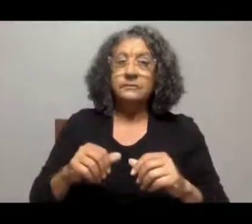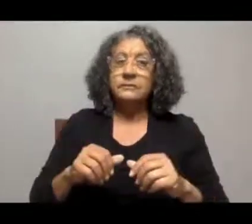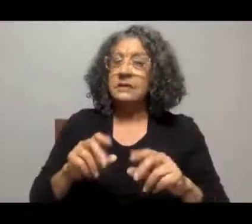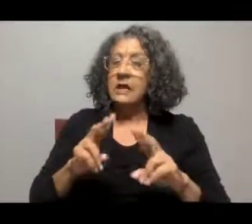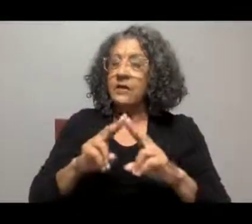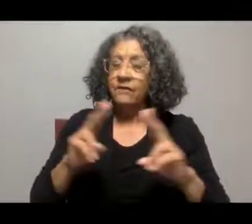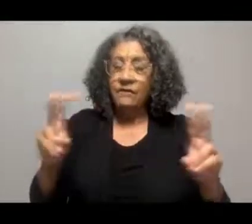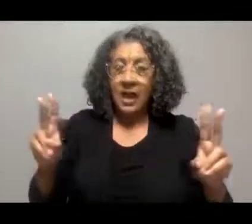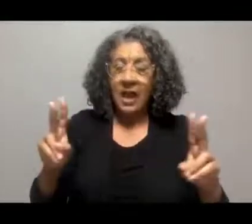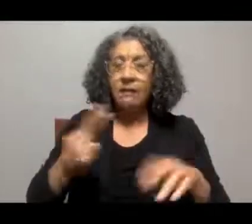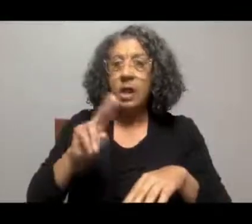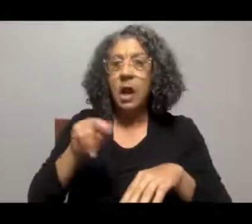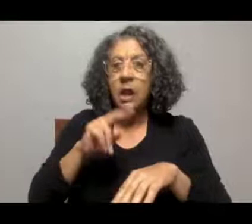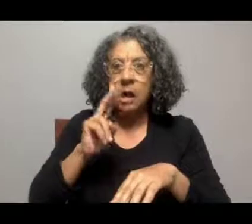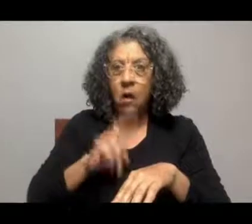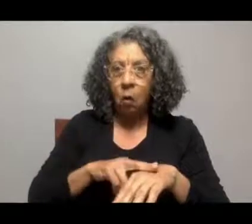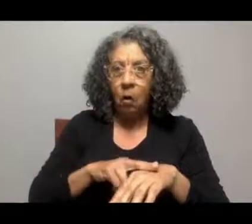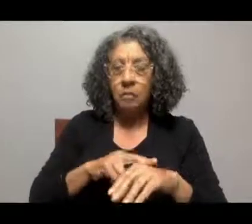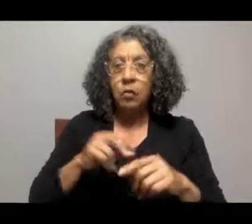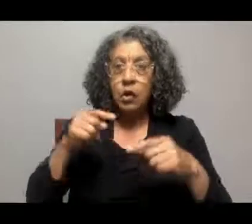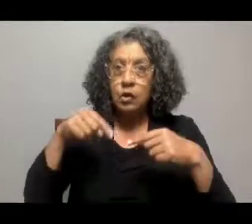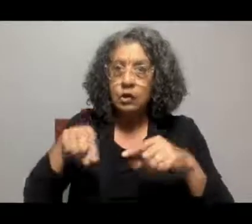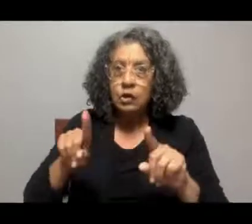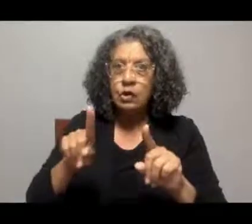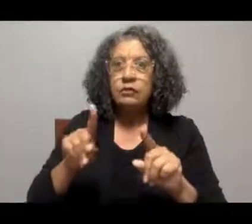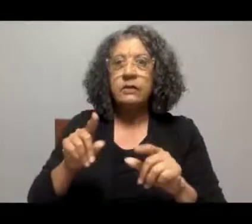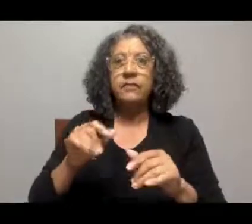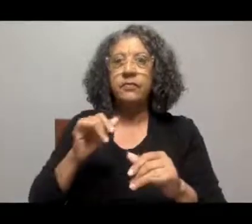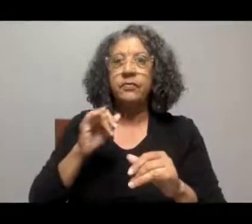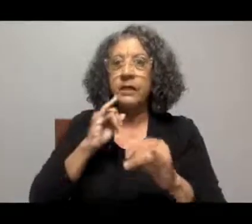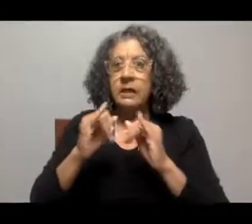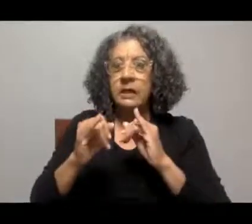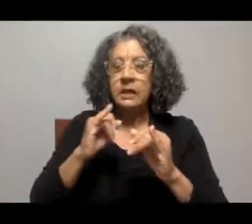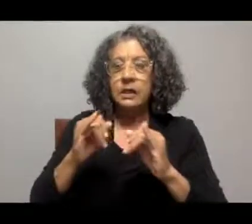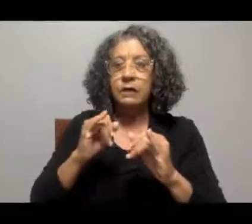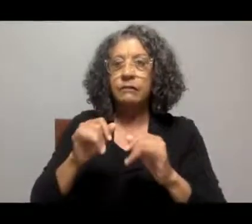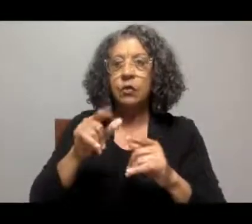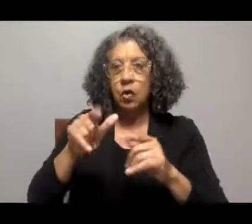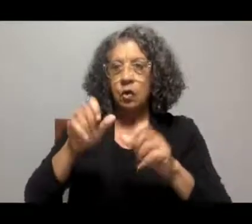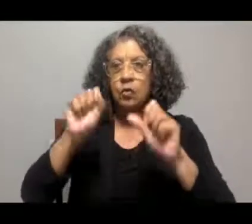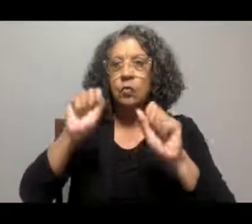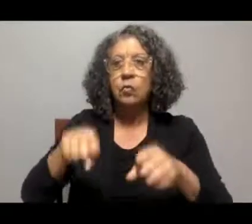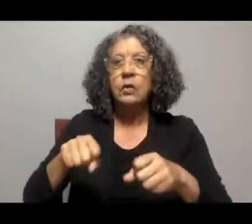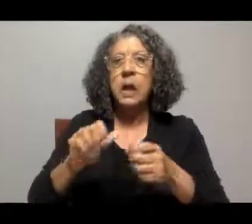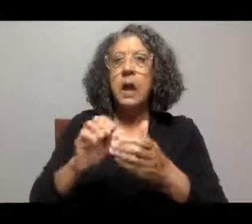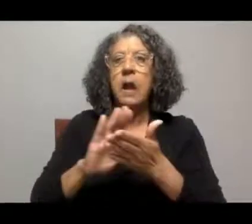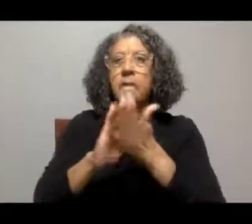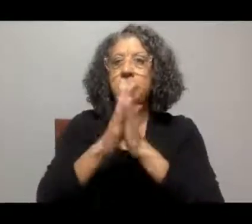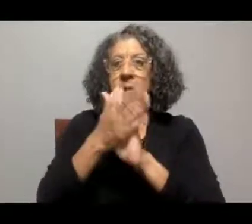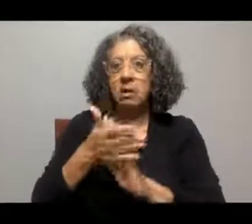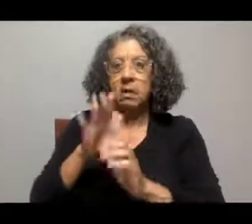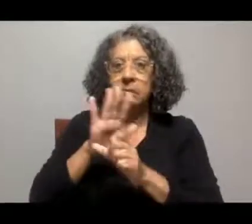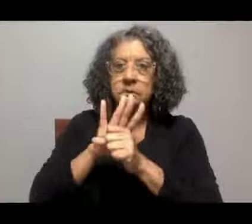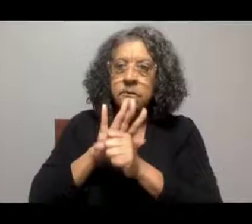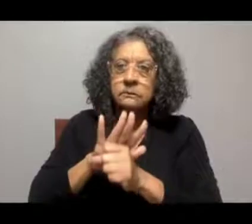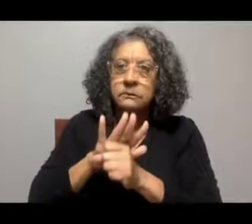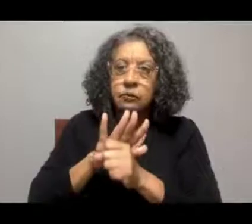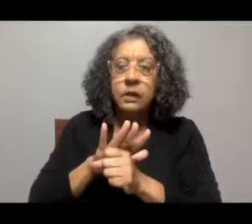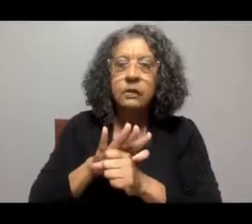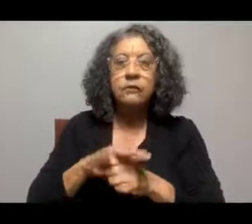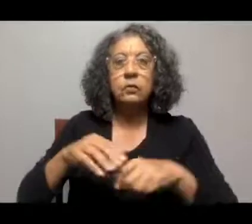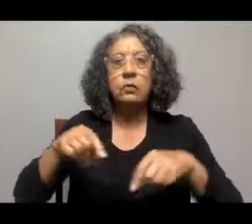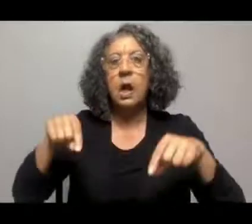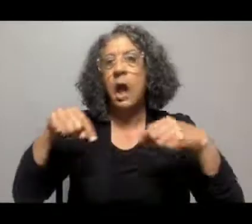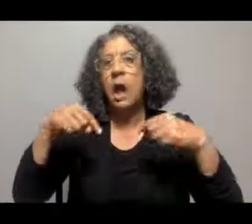Obviously, it's very normal during the interview to become stressed